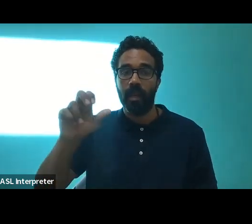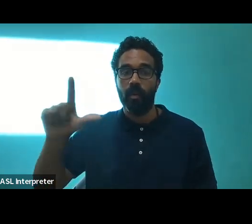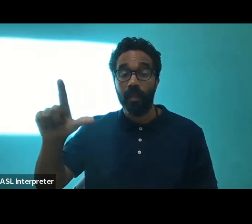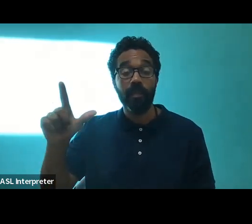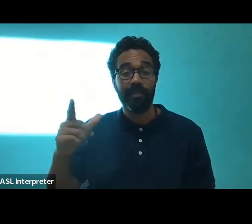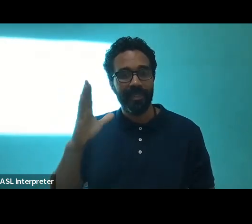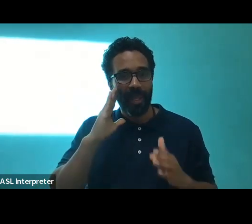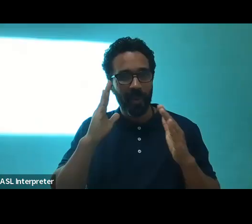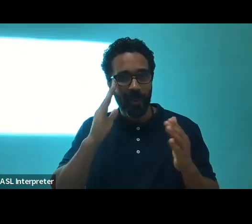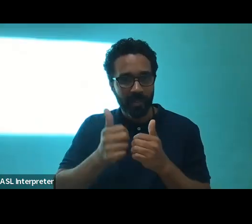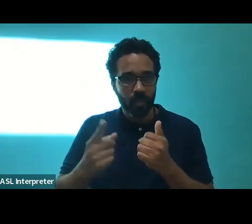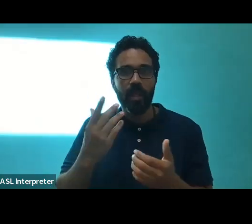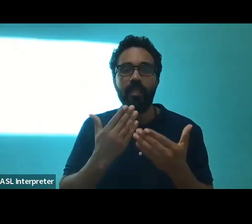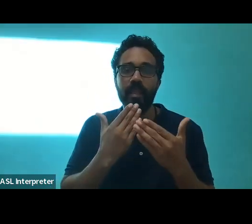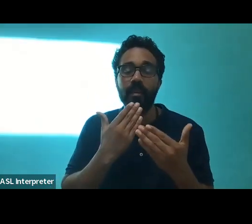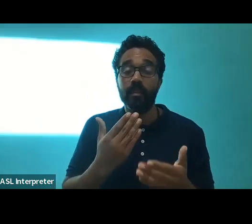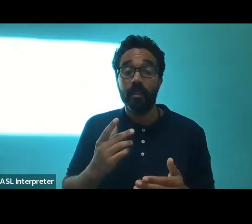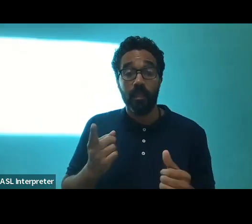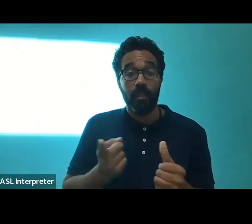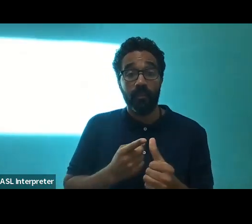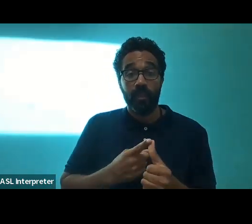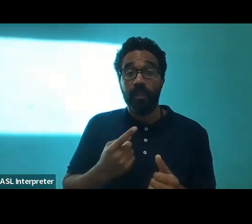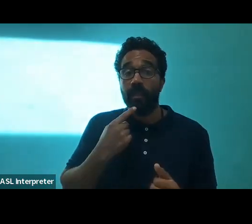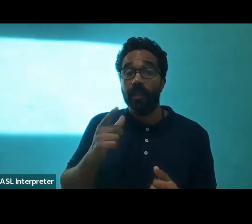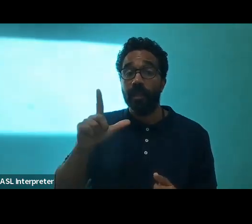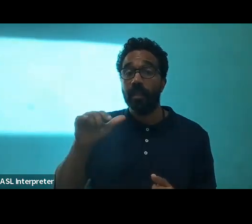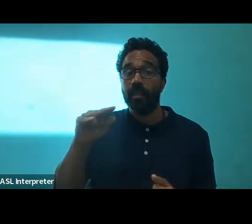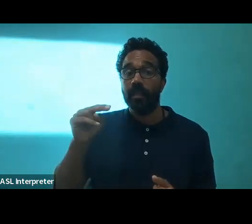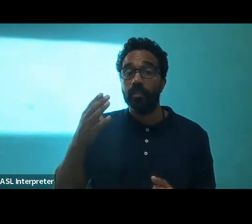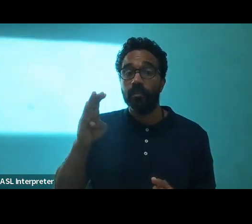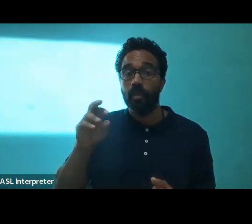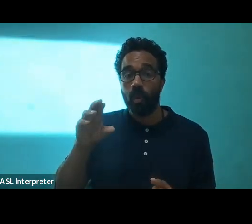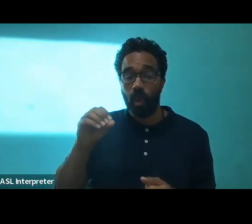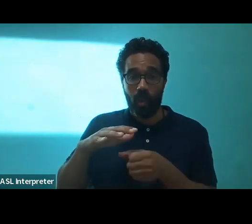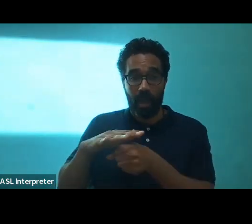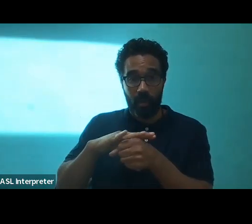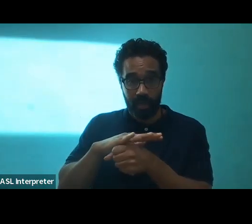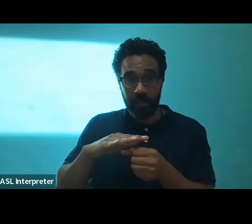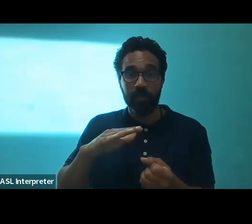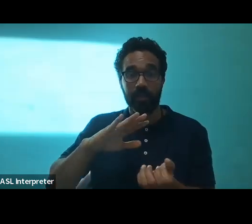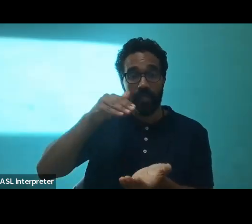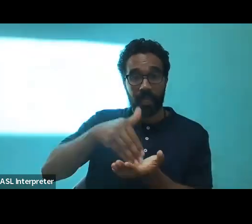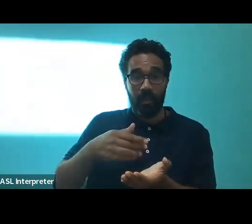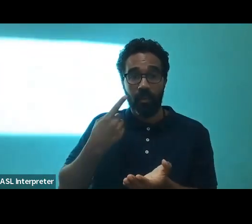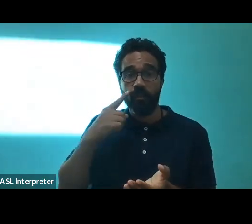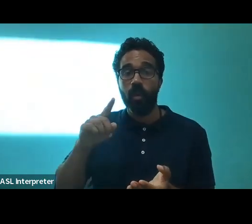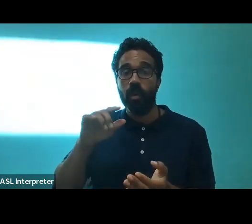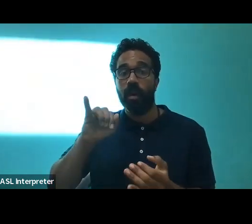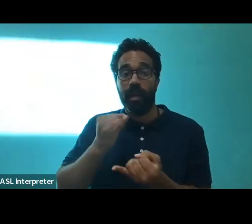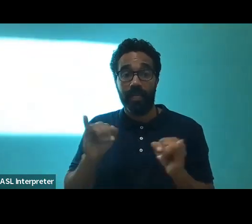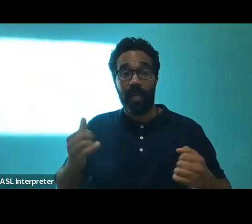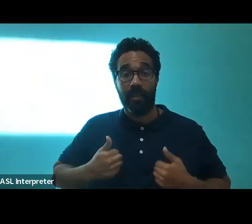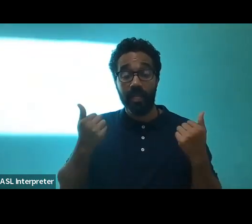I first want to thank the Lynchburg Area Center for Independent Living for letting me use their offices